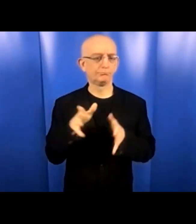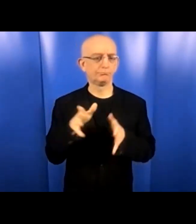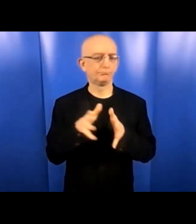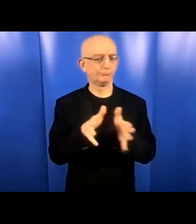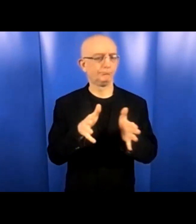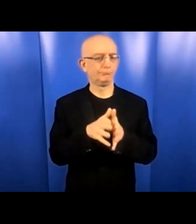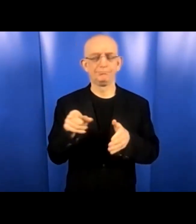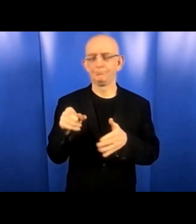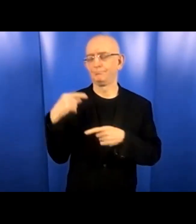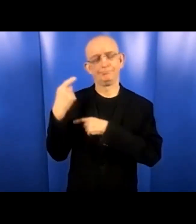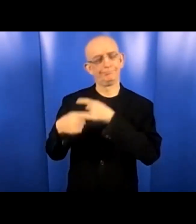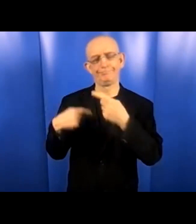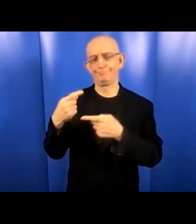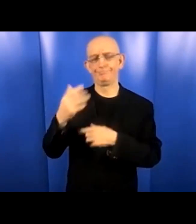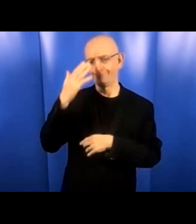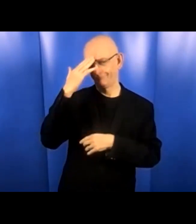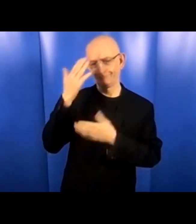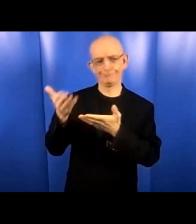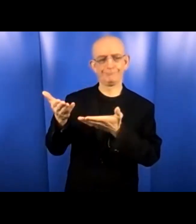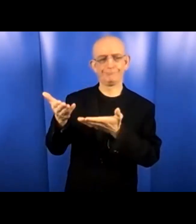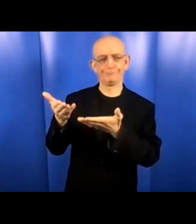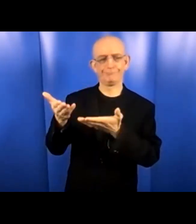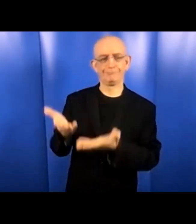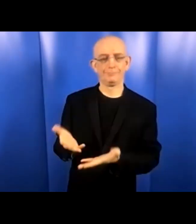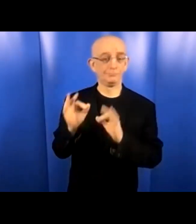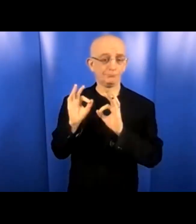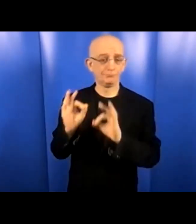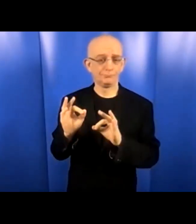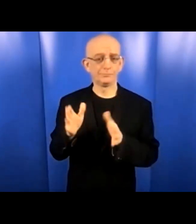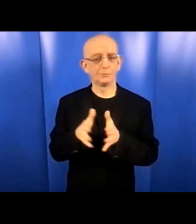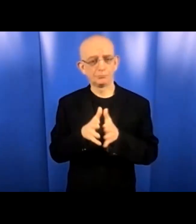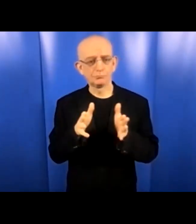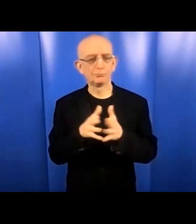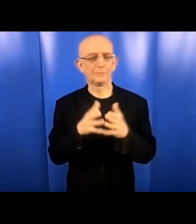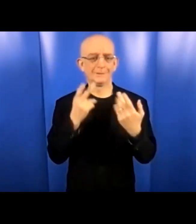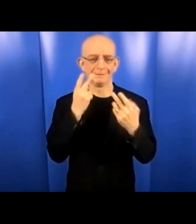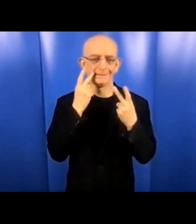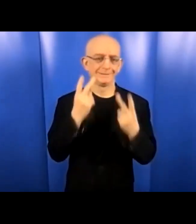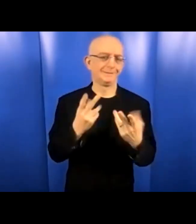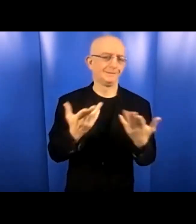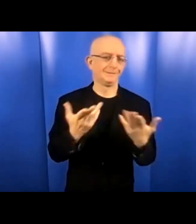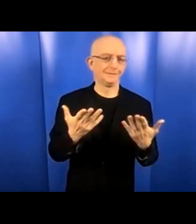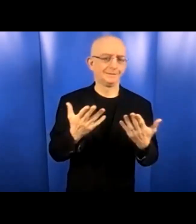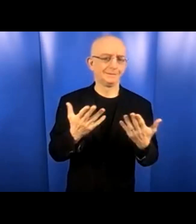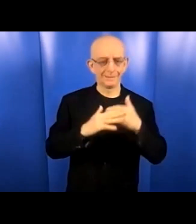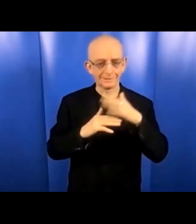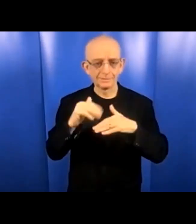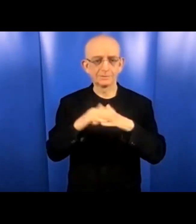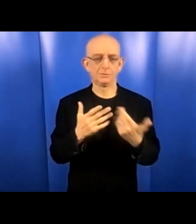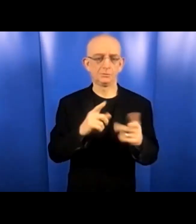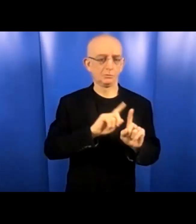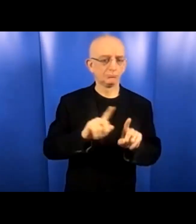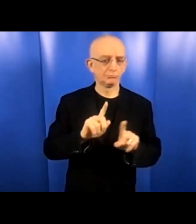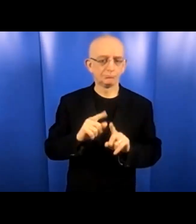intersectionality and the multiple identity of person disabilities when cut across to gender,